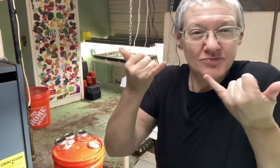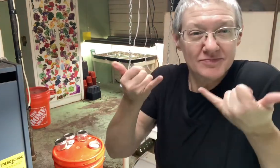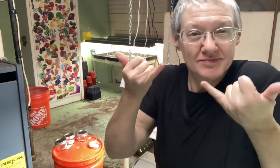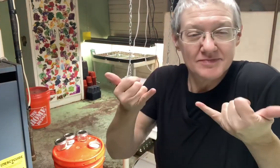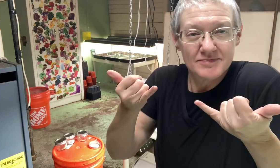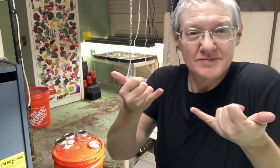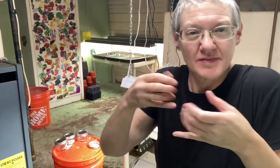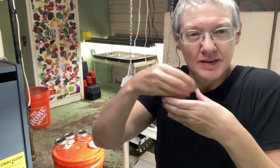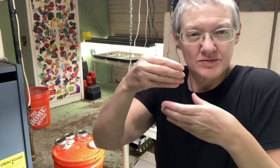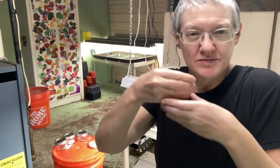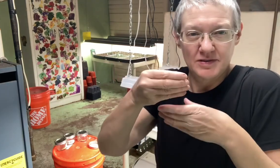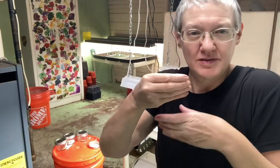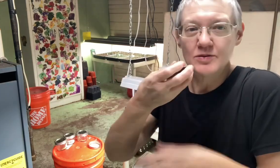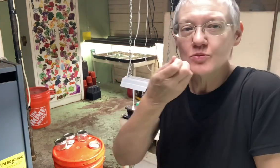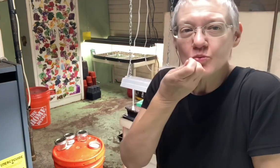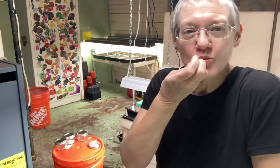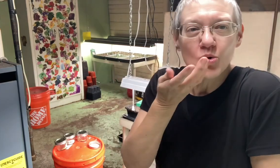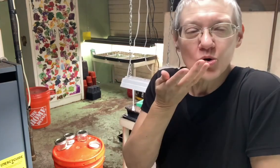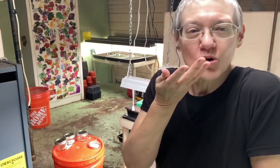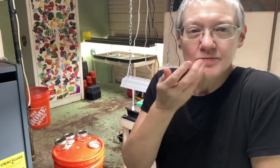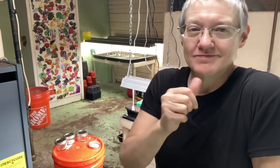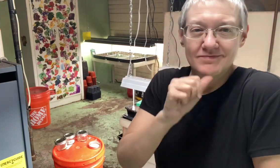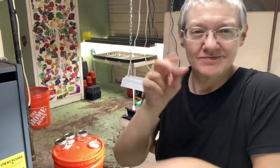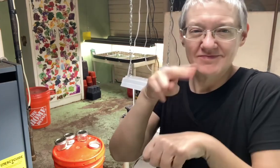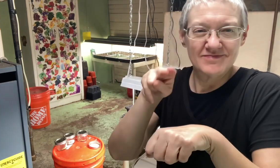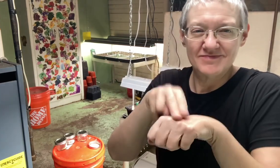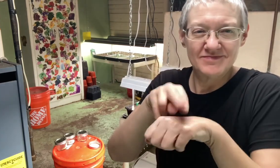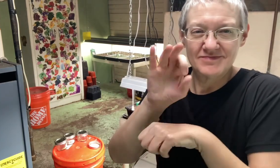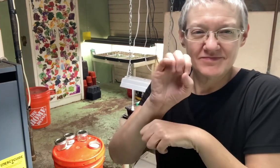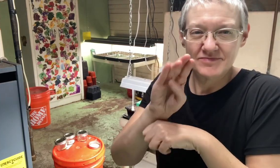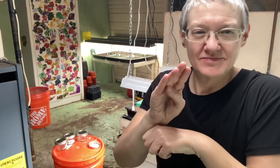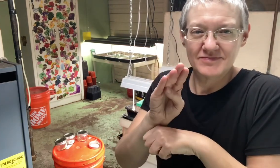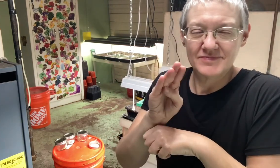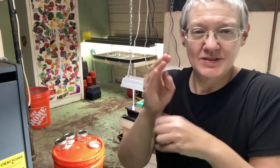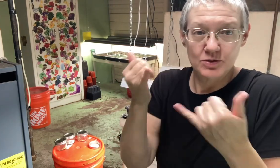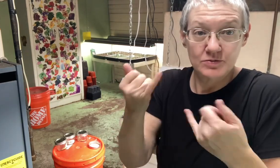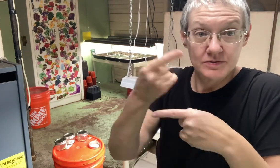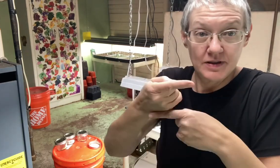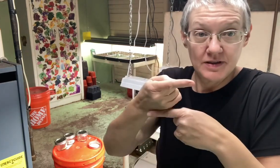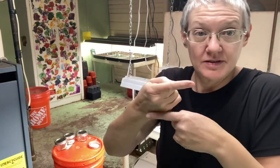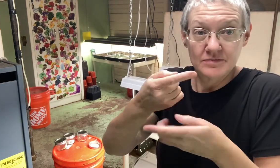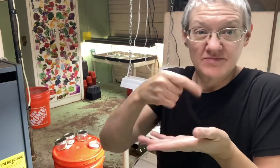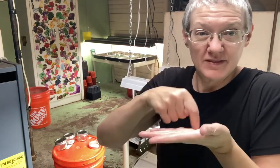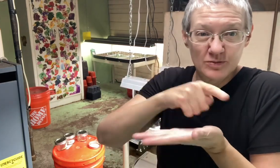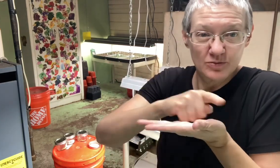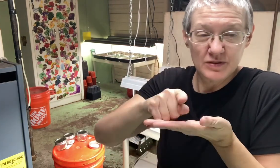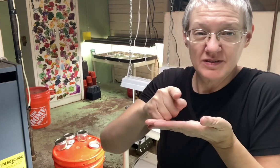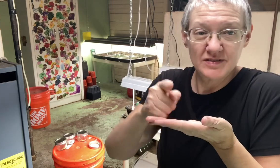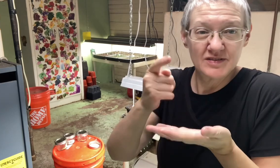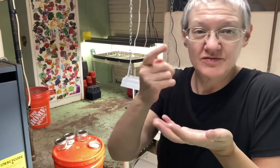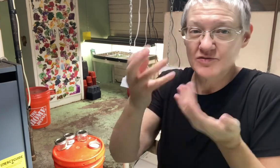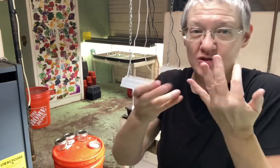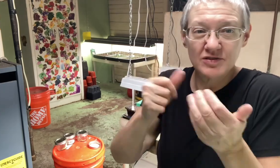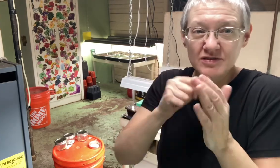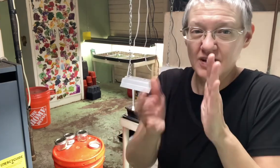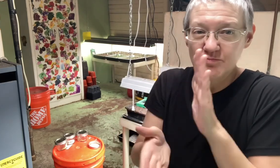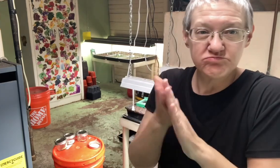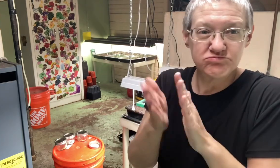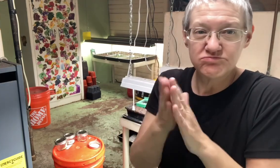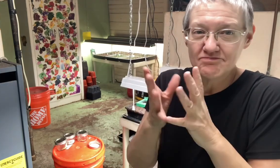room, but we're having an unusually warm week, which isn't normal for February. And the furnace just